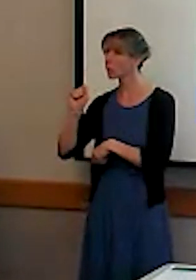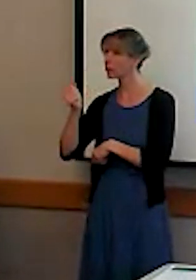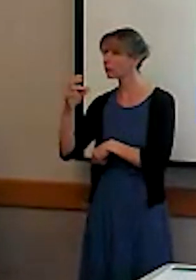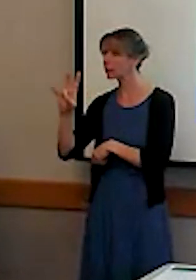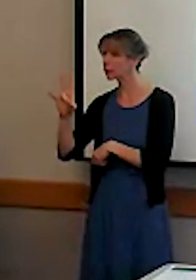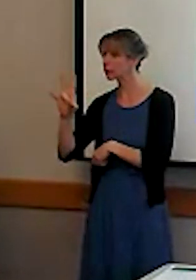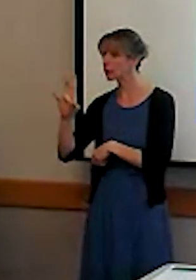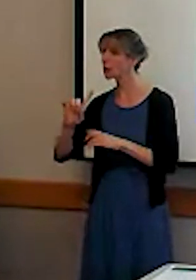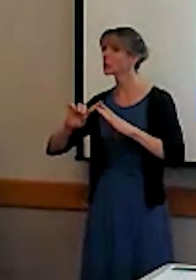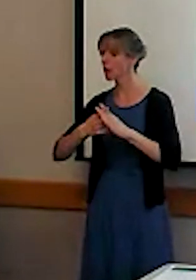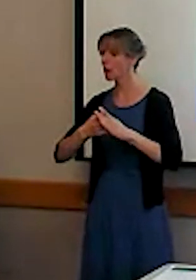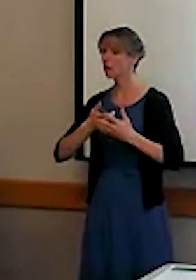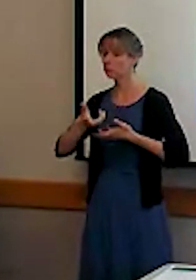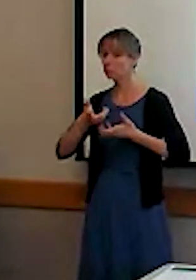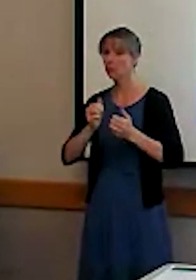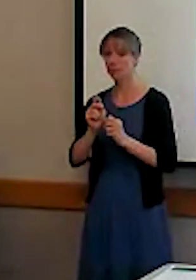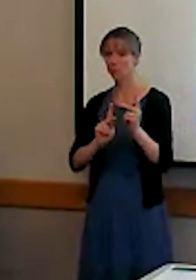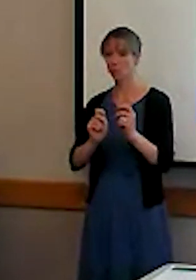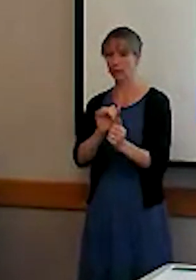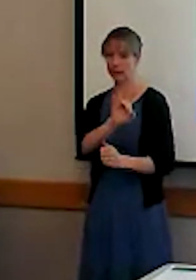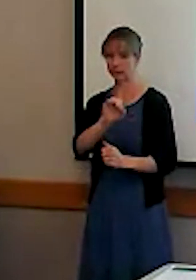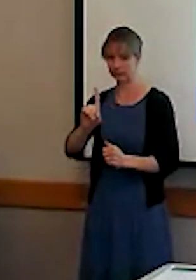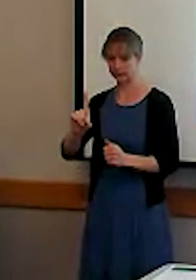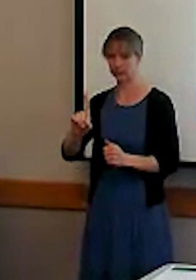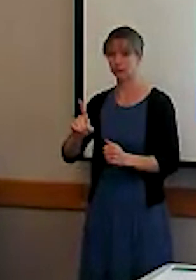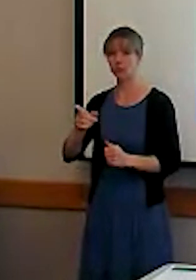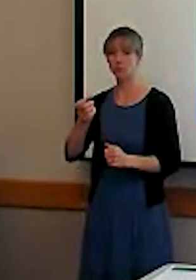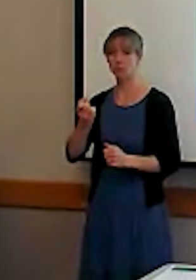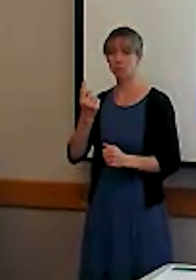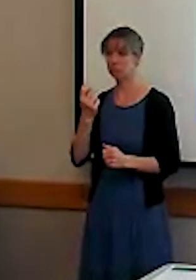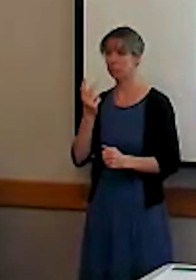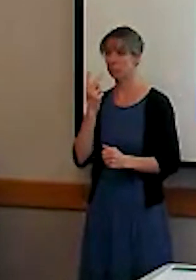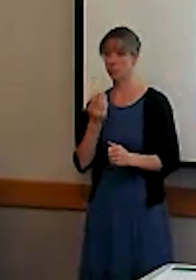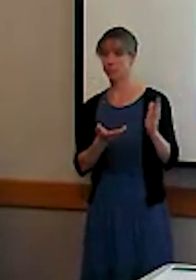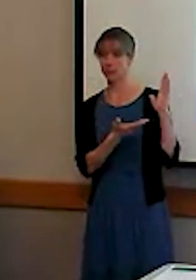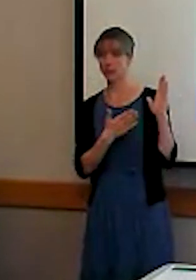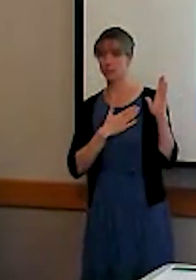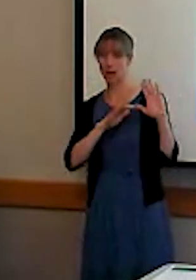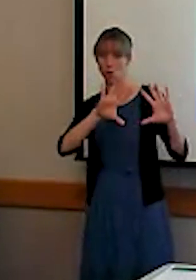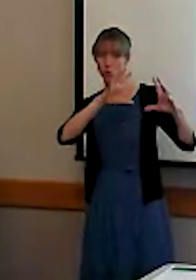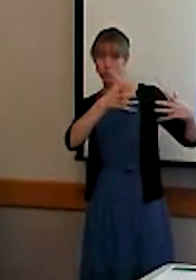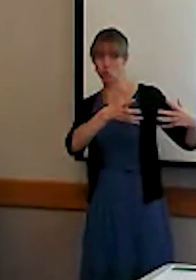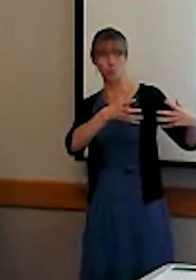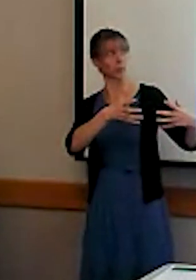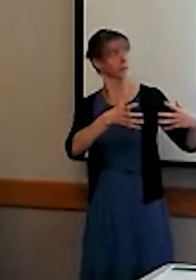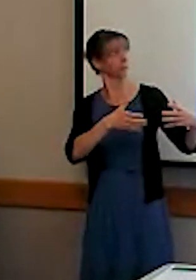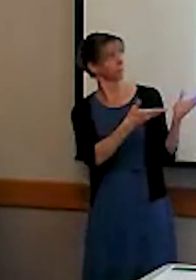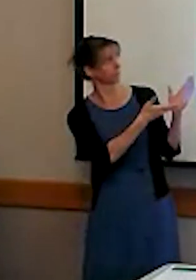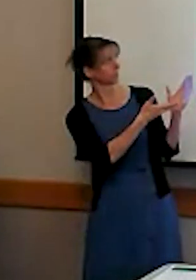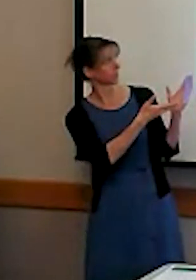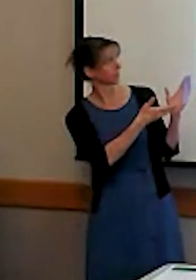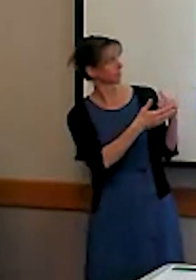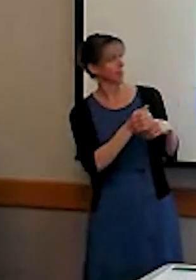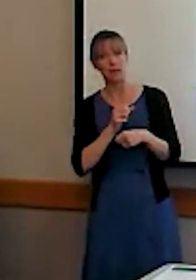when I started working with individuals with IDD. So you can see there's my group with the